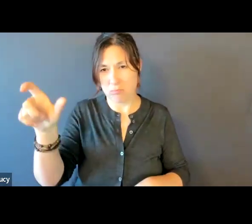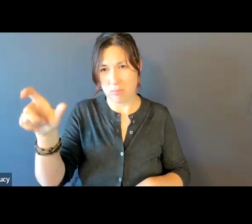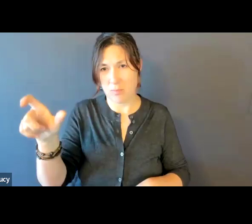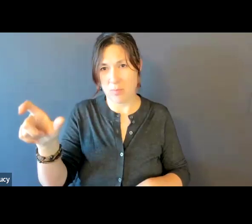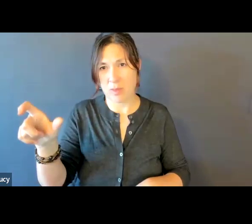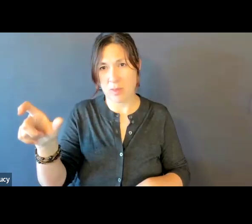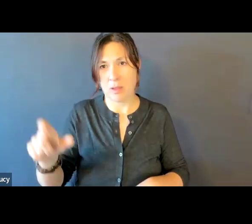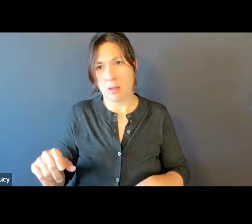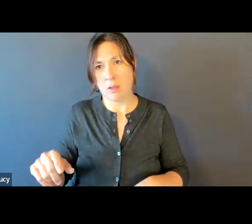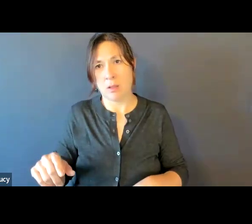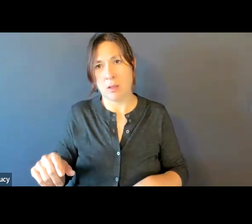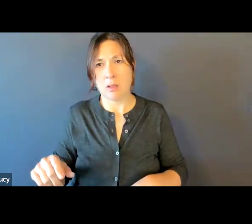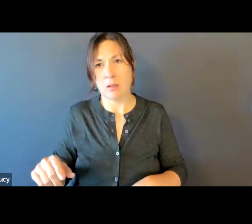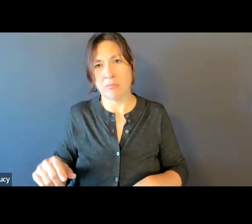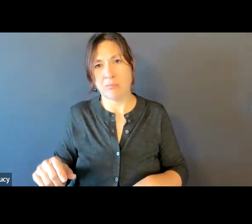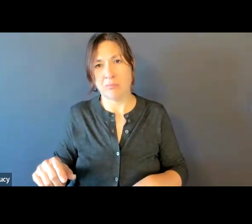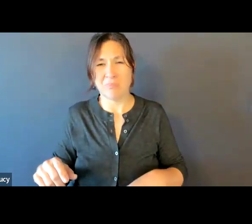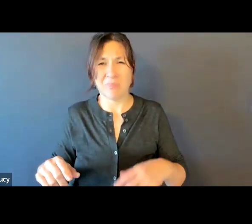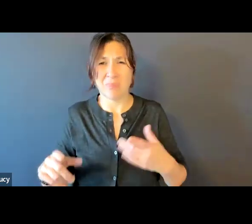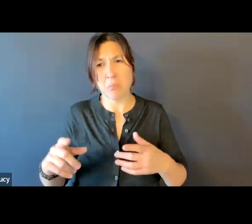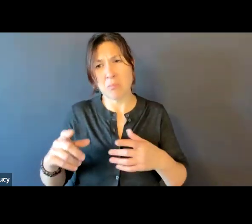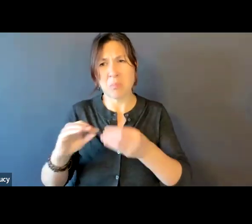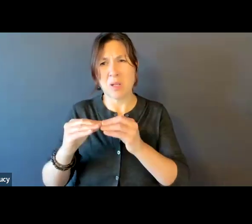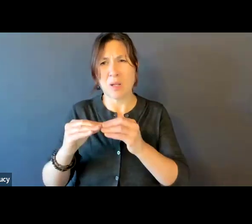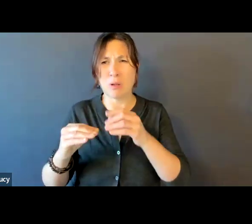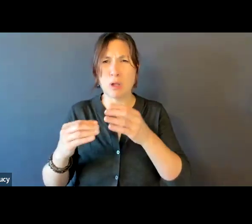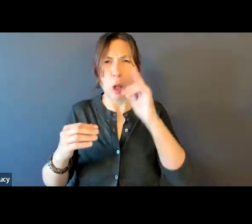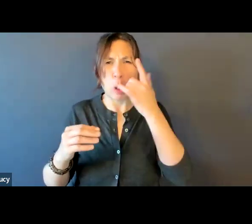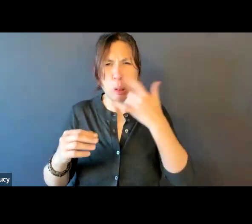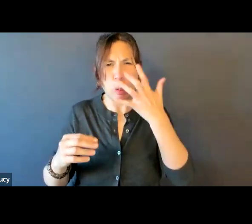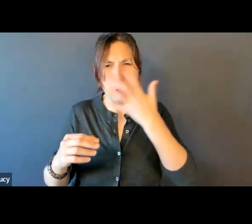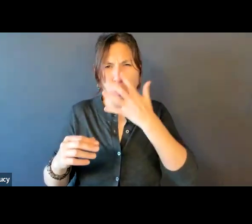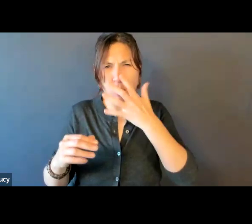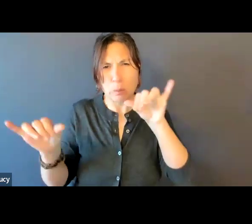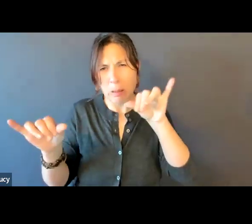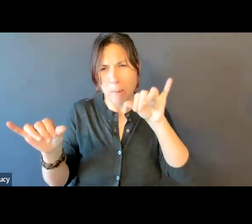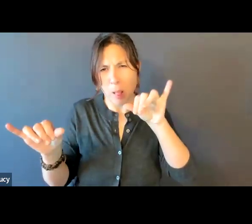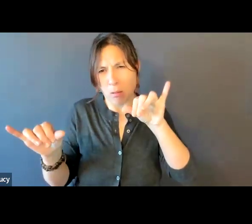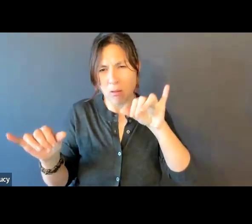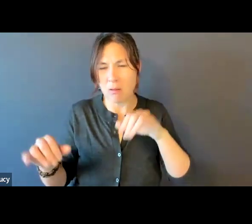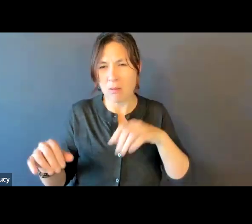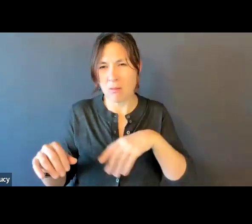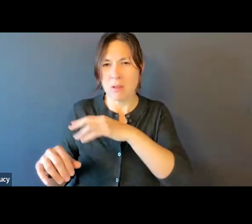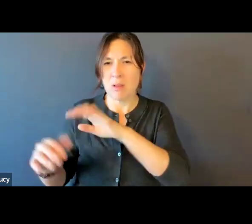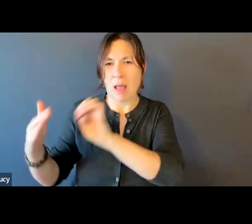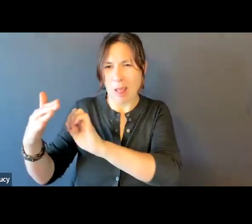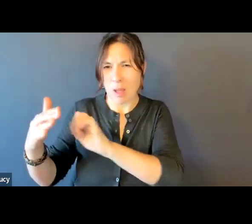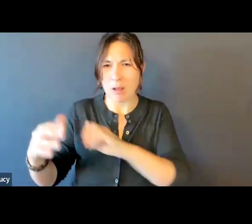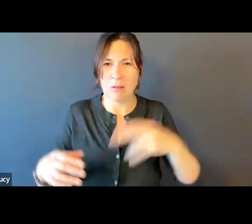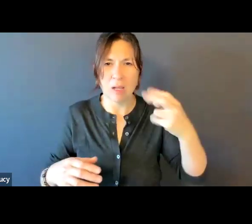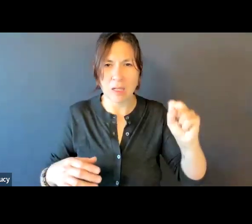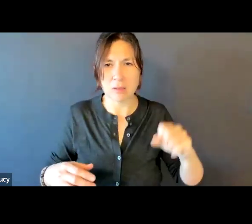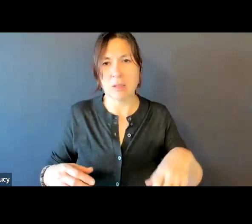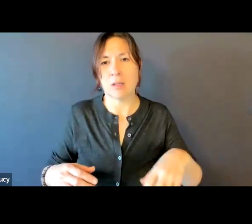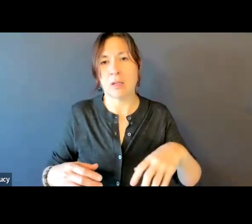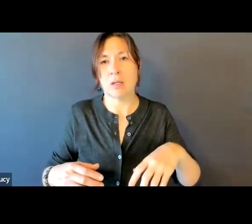3 to 8 to high school. And there is a really big difference in the makeup of the schools in